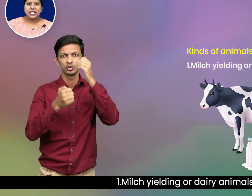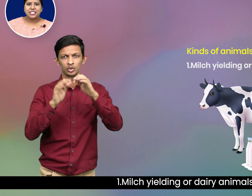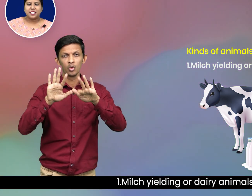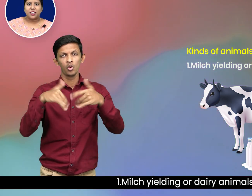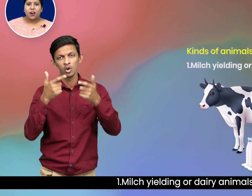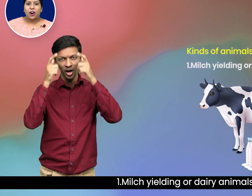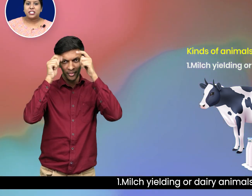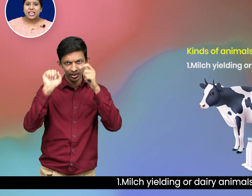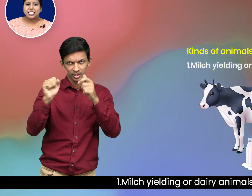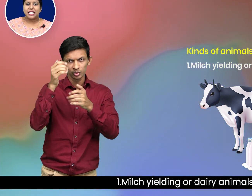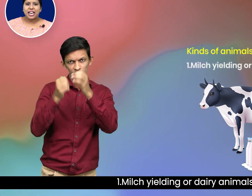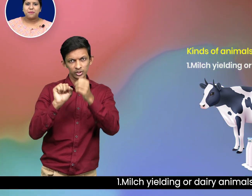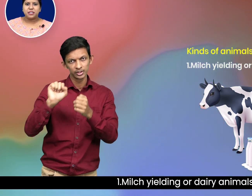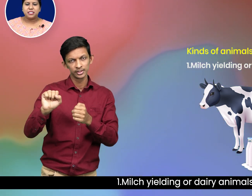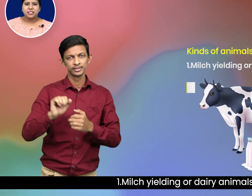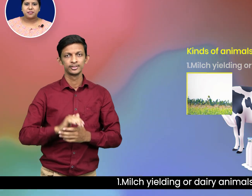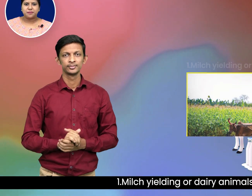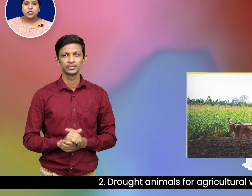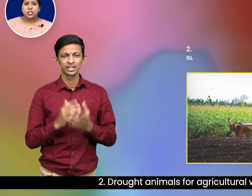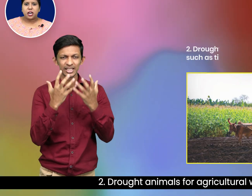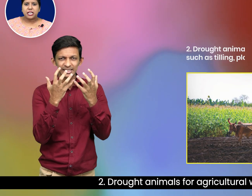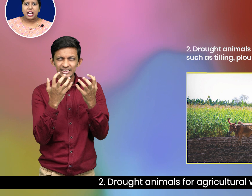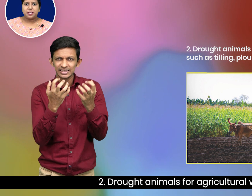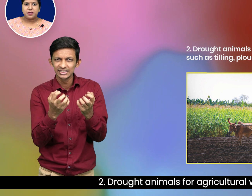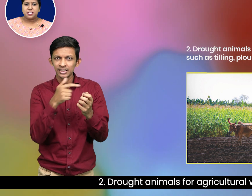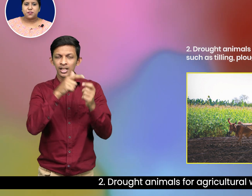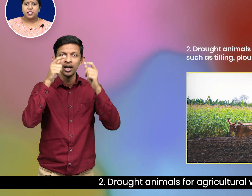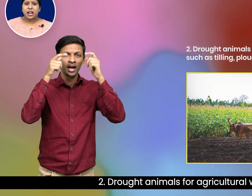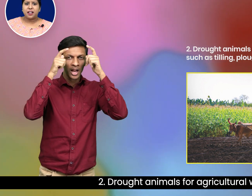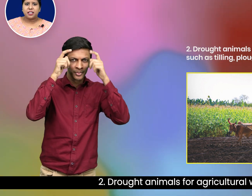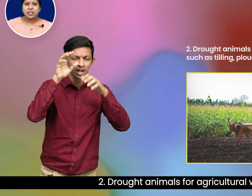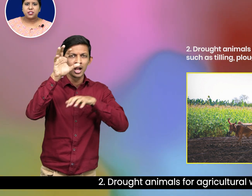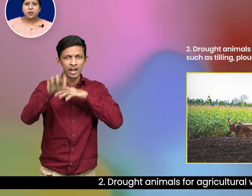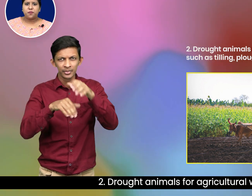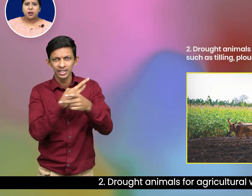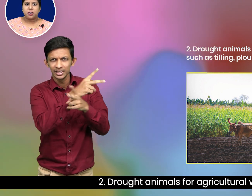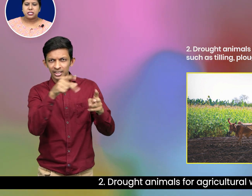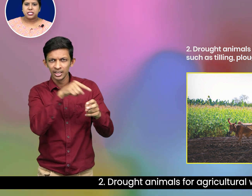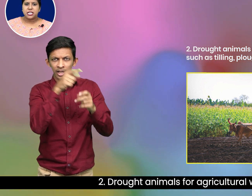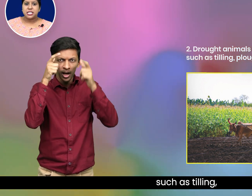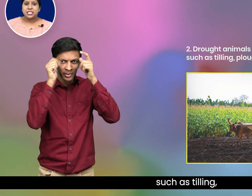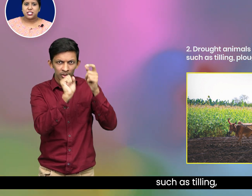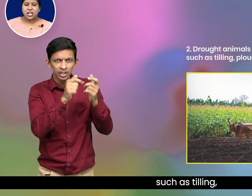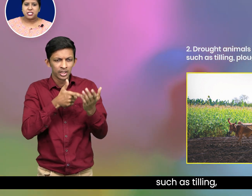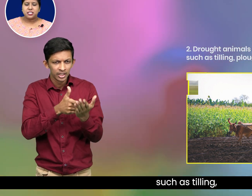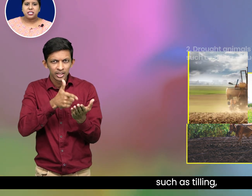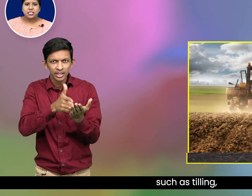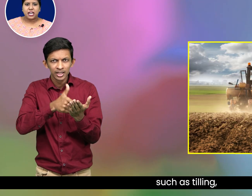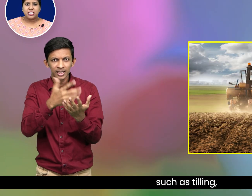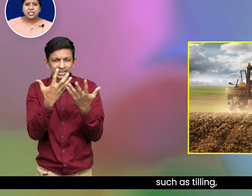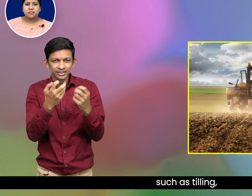milk yielding or dairy animals, draught animals for agricultural works such